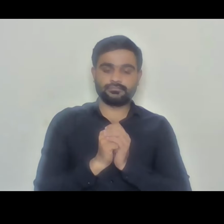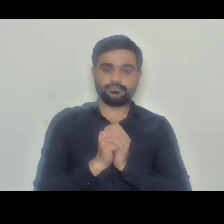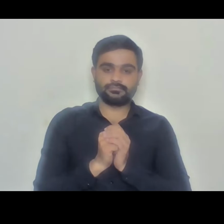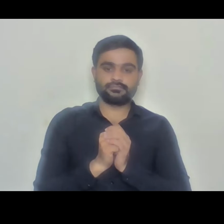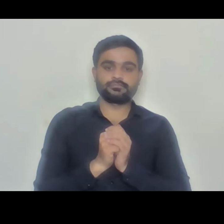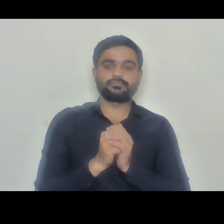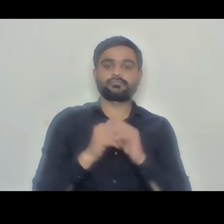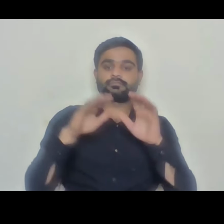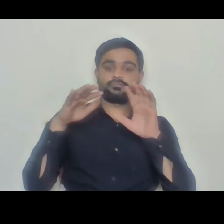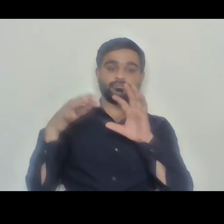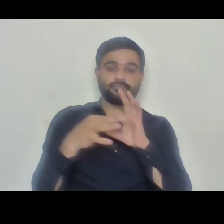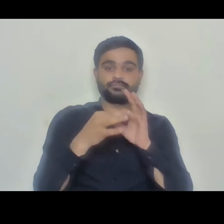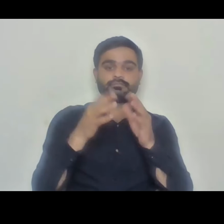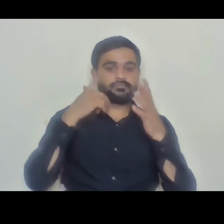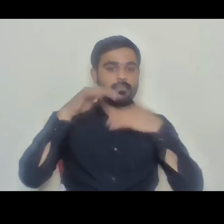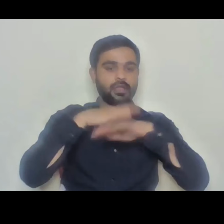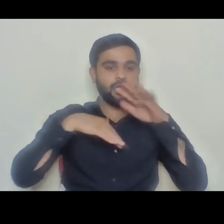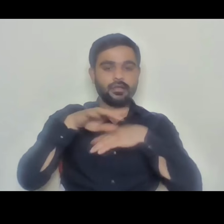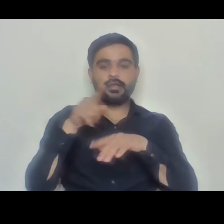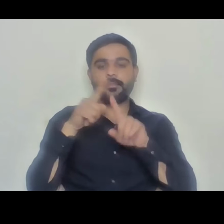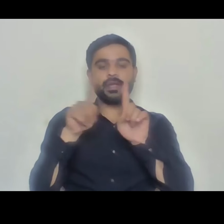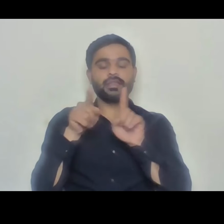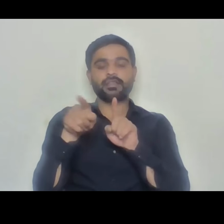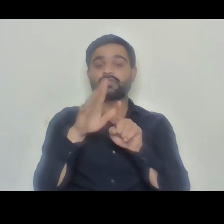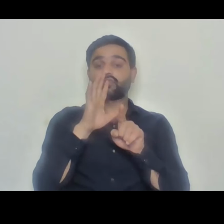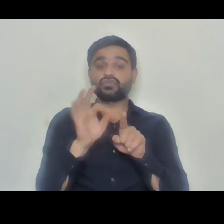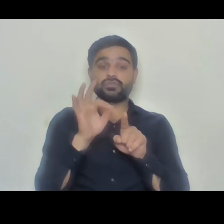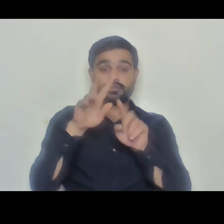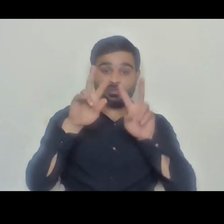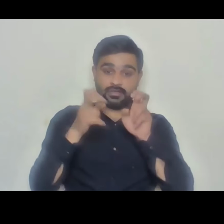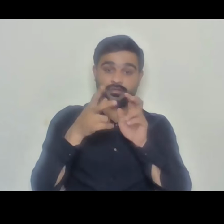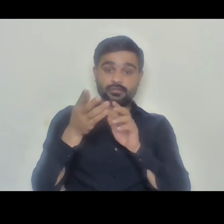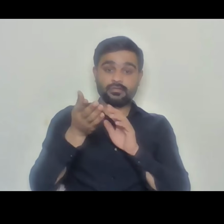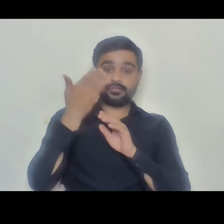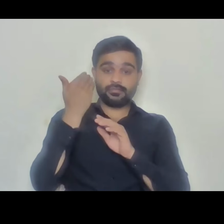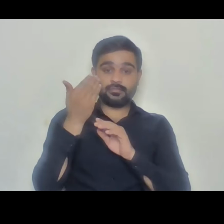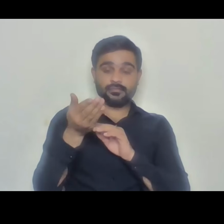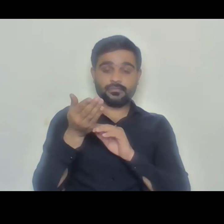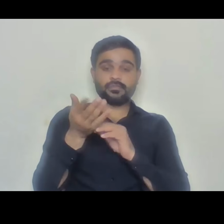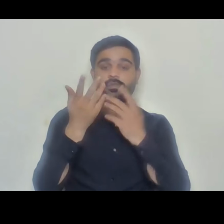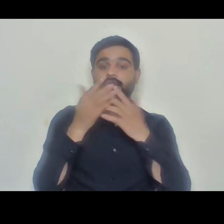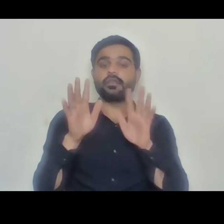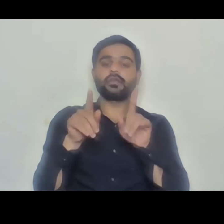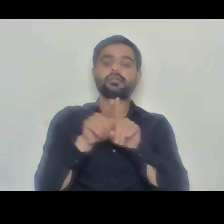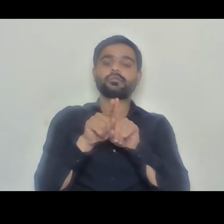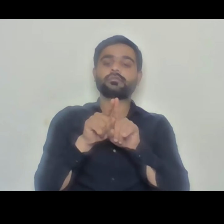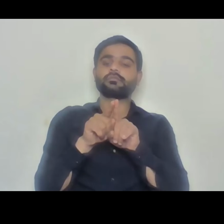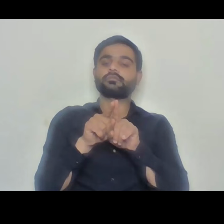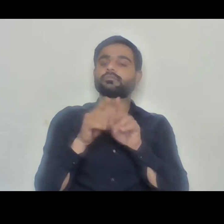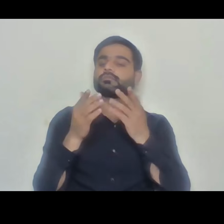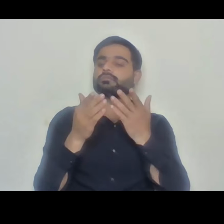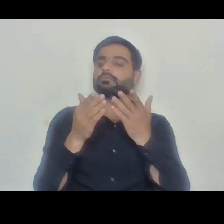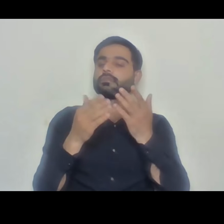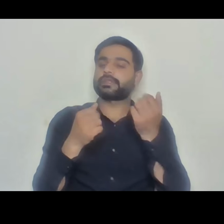the content analysis. But in actually in the Foucault or any other like Derridian or